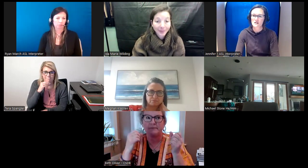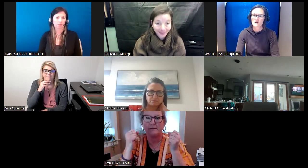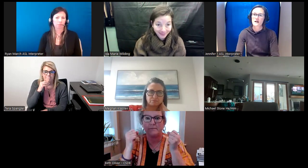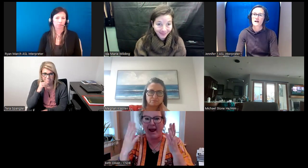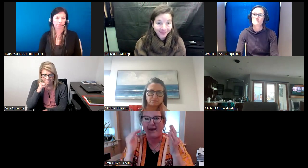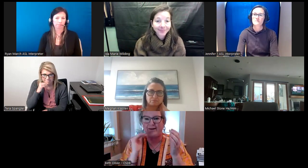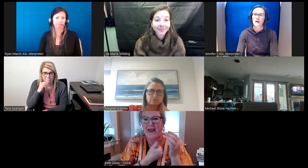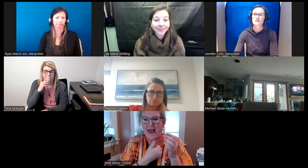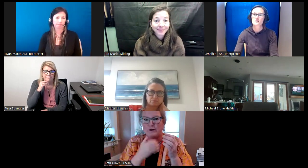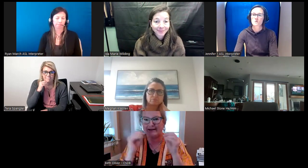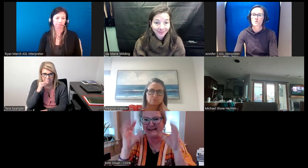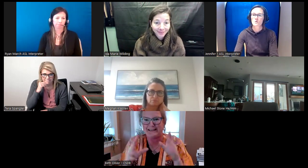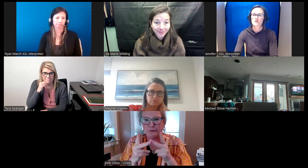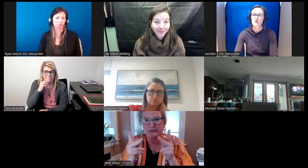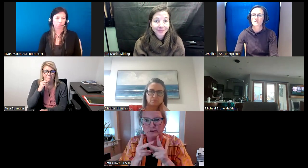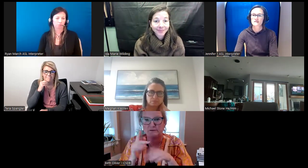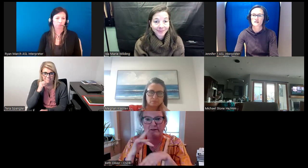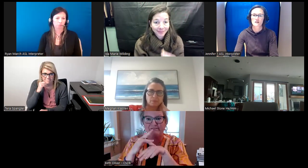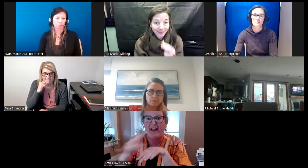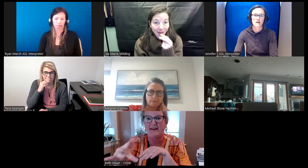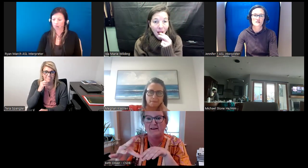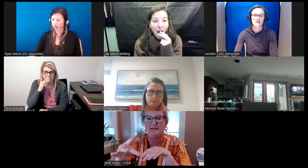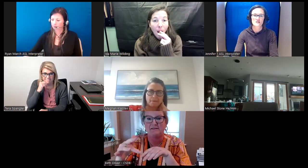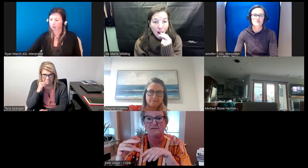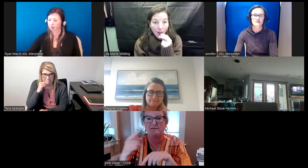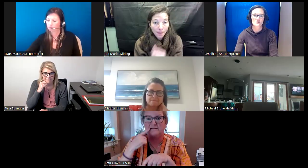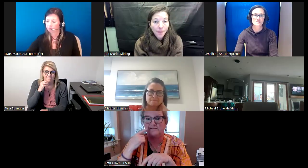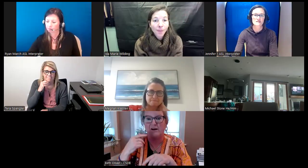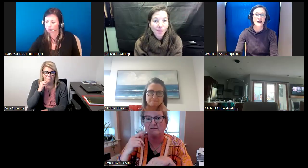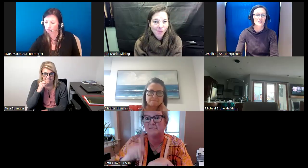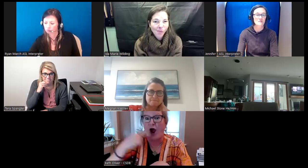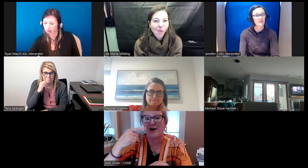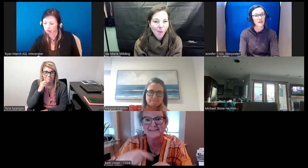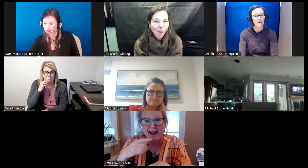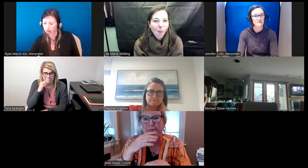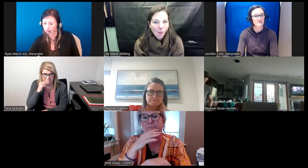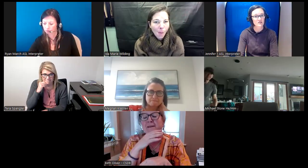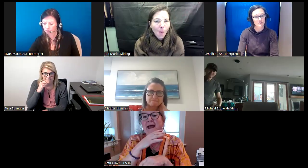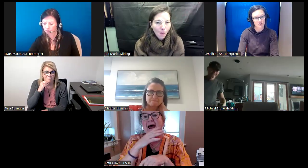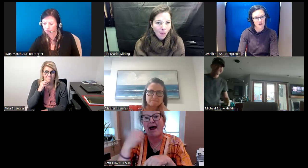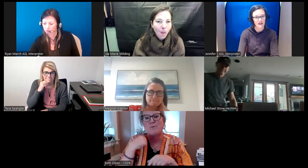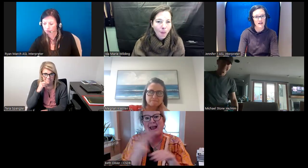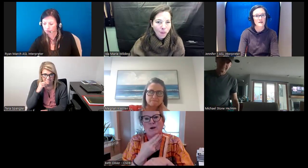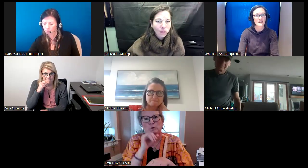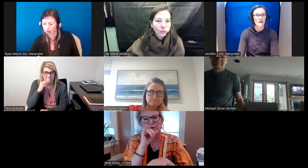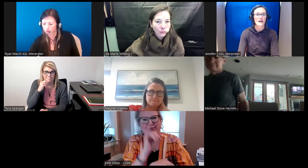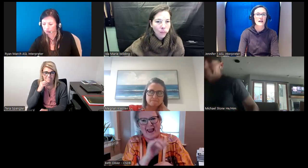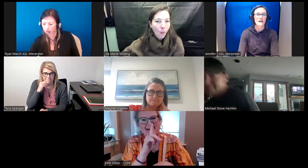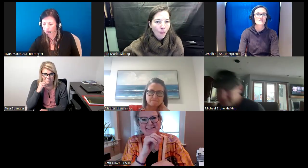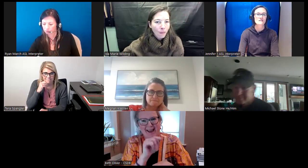data. I do notice, many of our teaching positions had been vacant for such a long